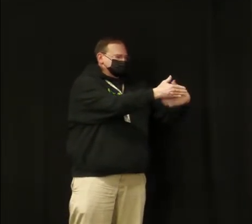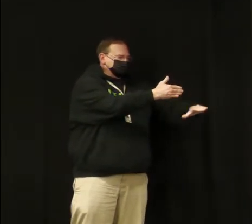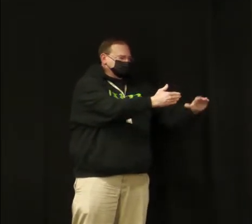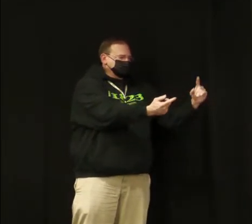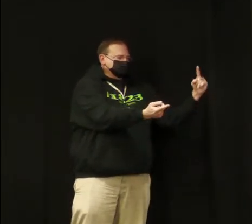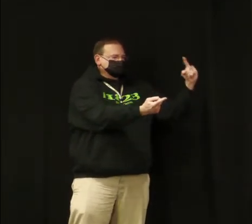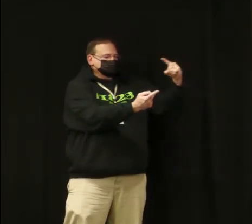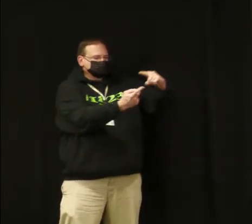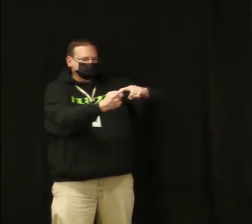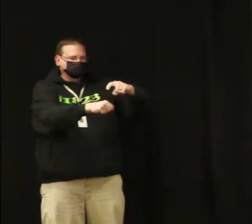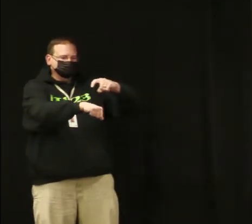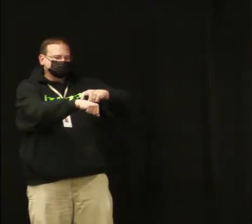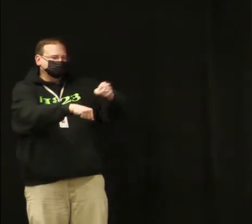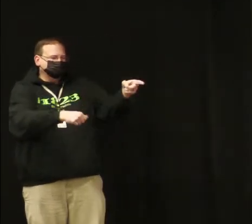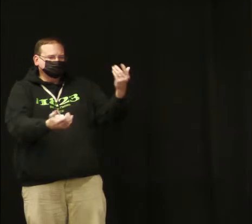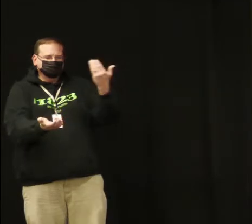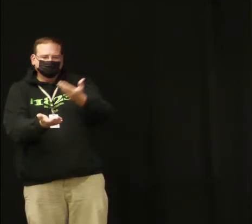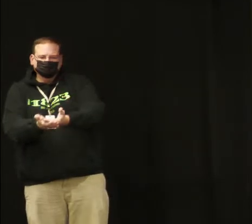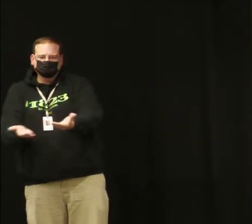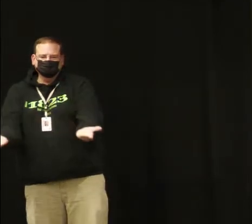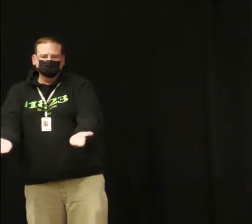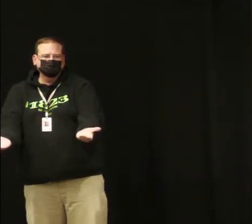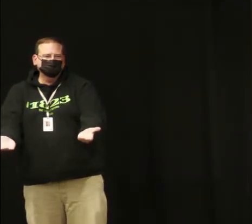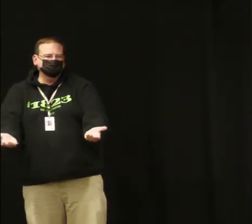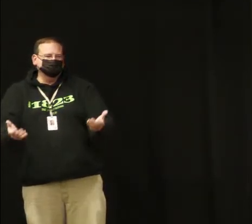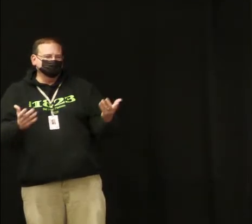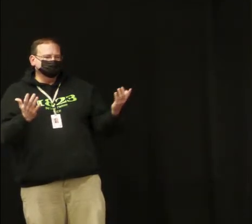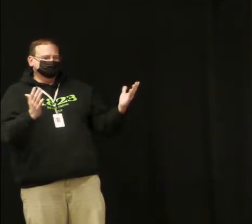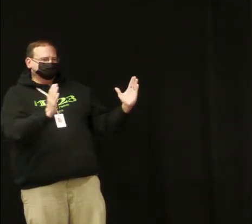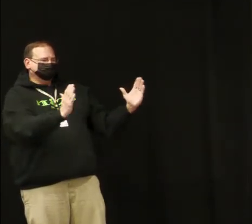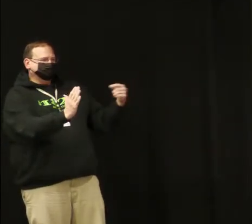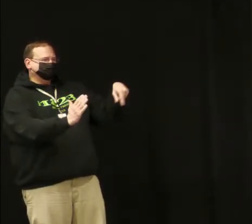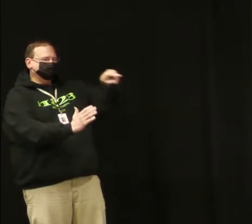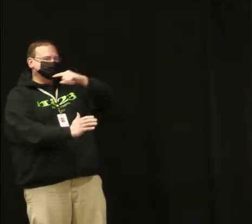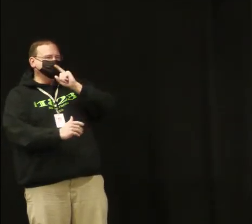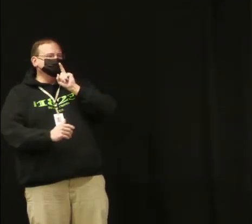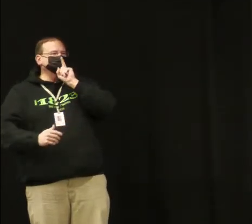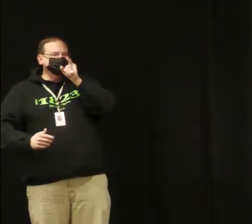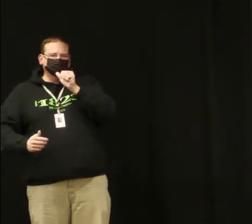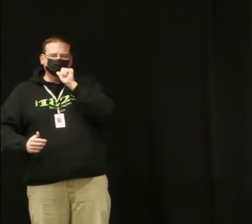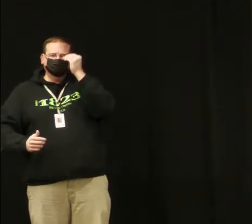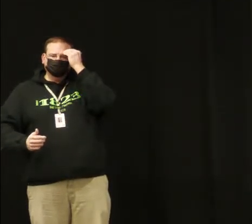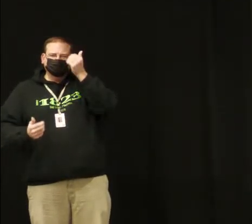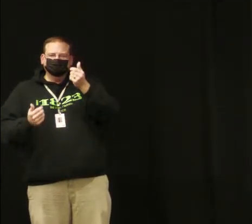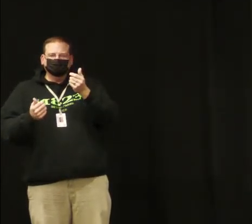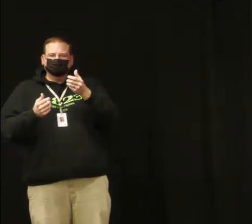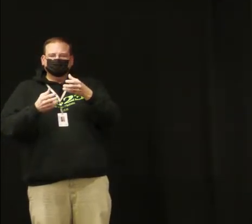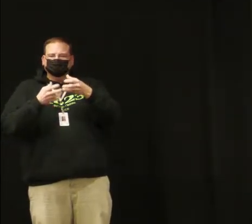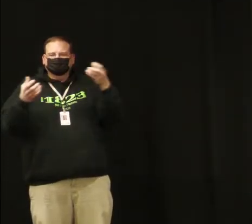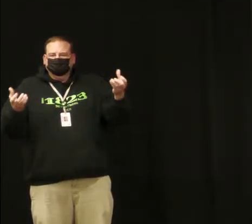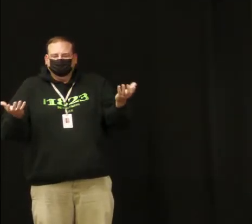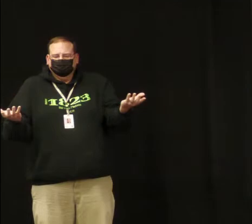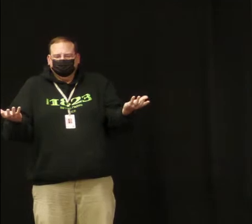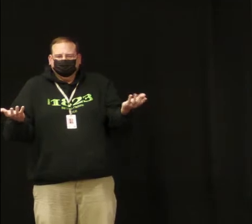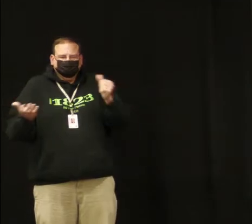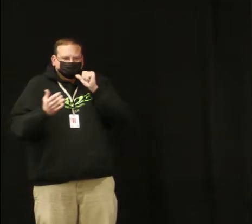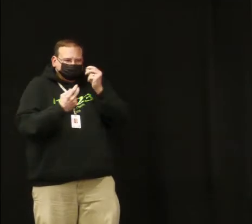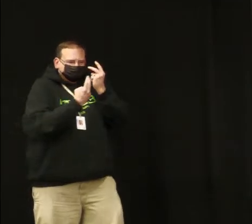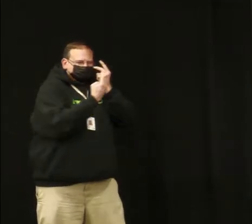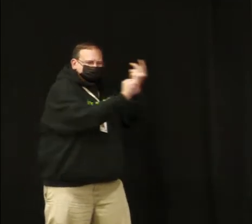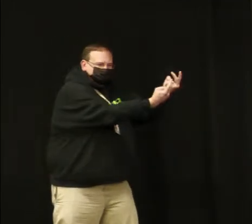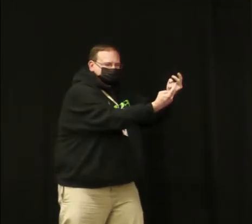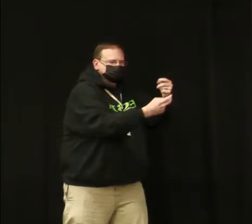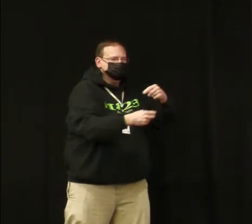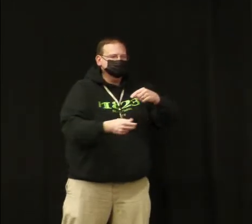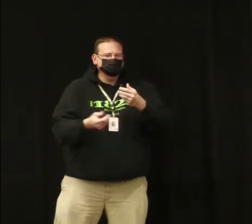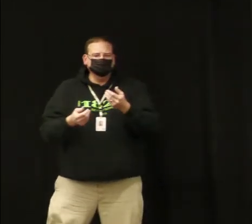understand exactly what that student had experienced from birth to their arrival at school, that timeline there, we don't